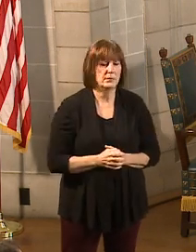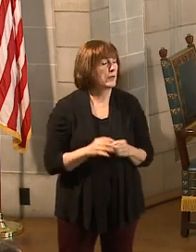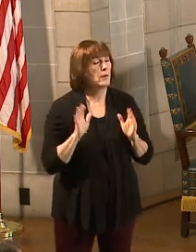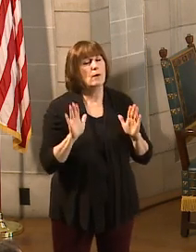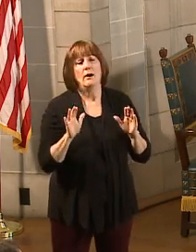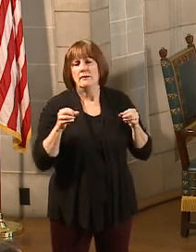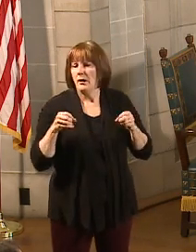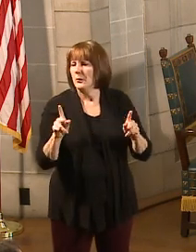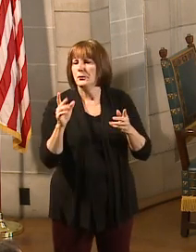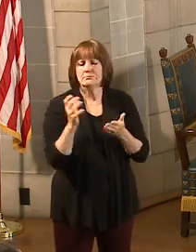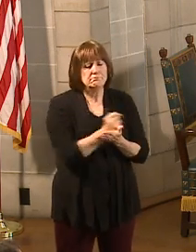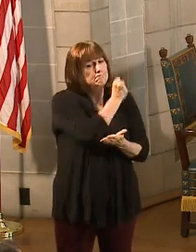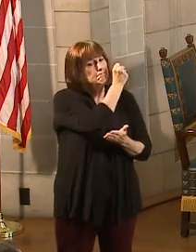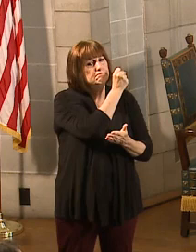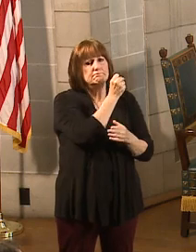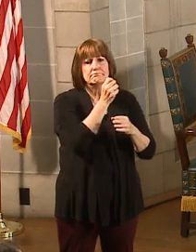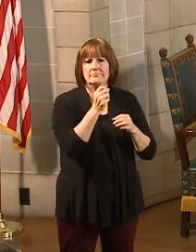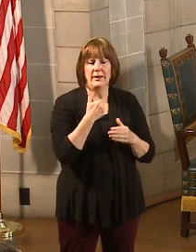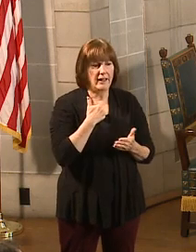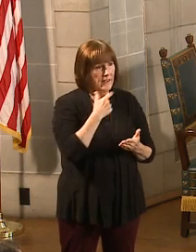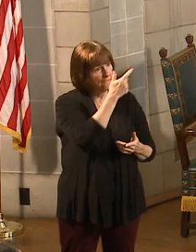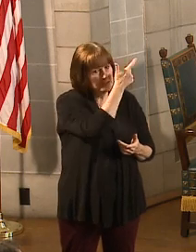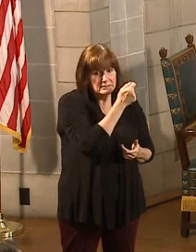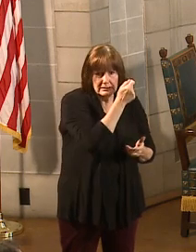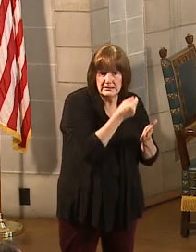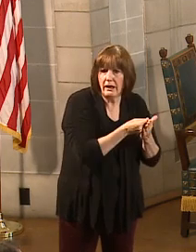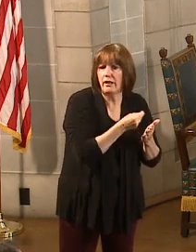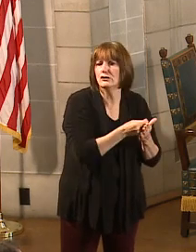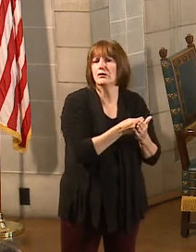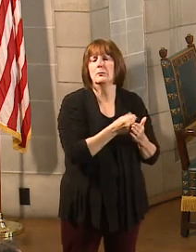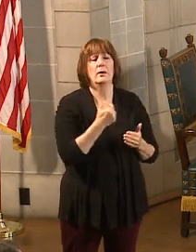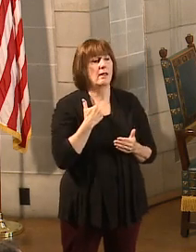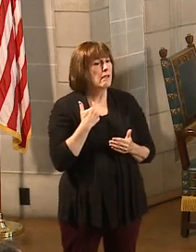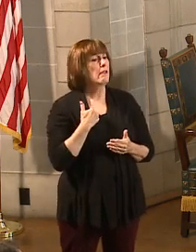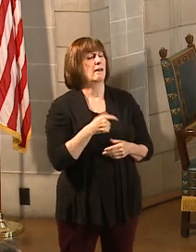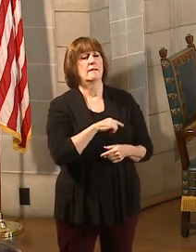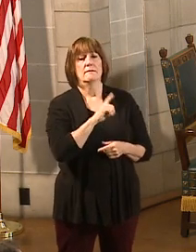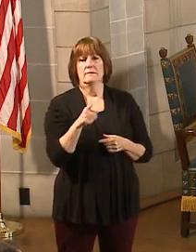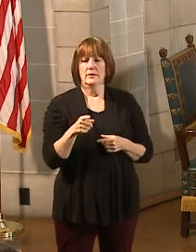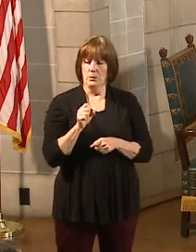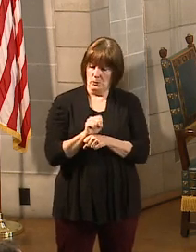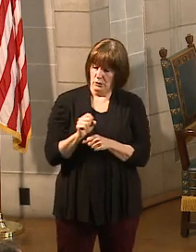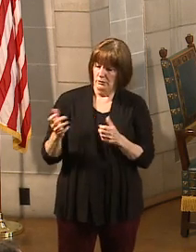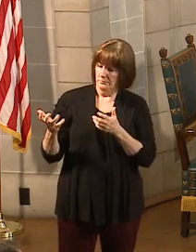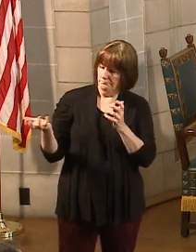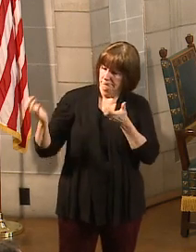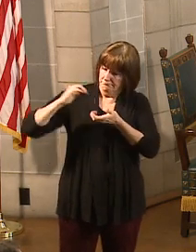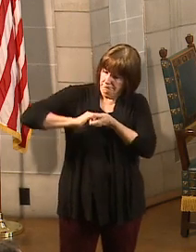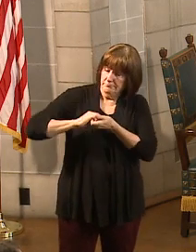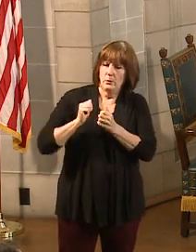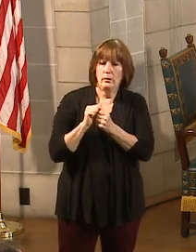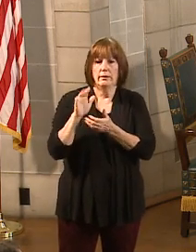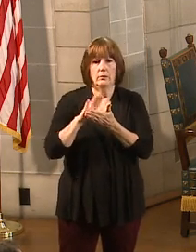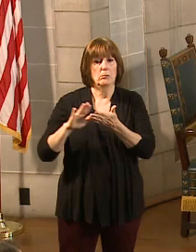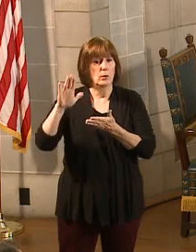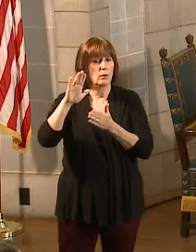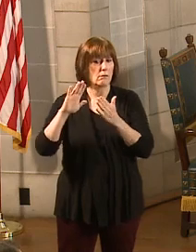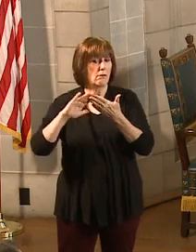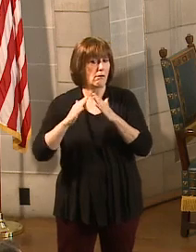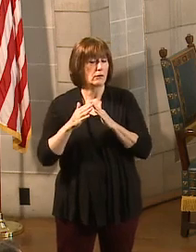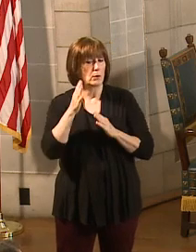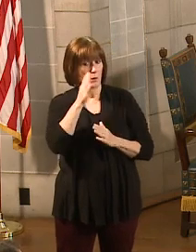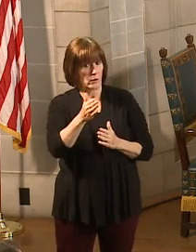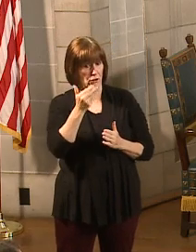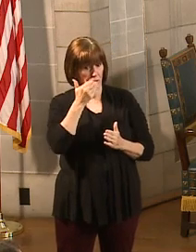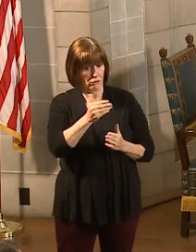opportunity if you want to get that certificate. There's a scholarship out there available for you. Work with the community college to be able to get that set up, and that offer is going to be good through